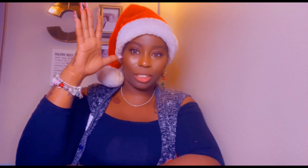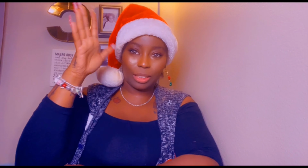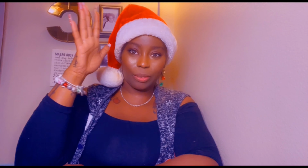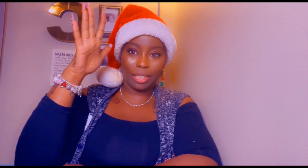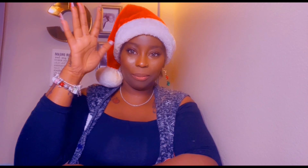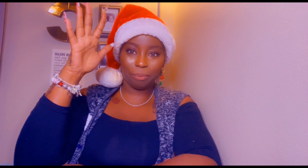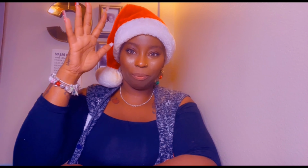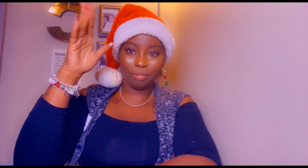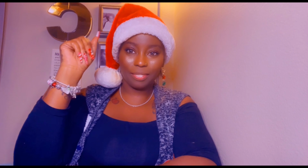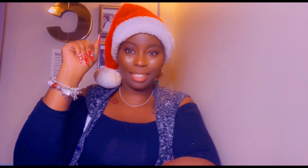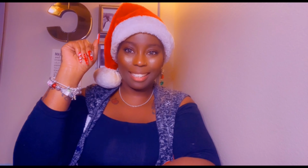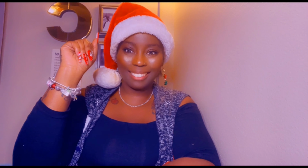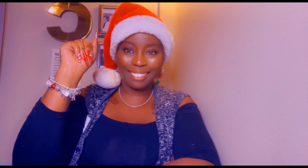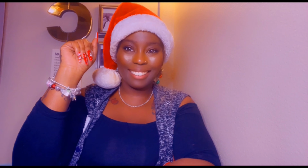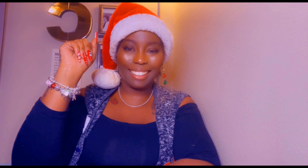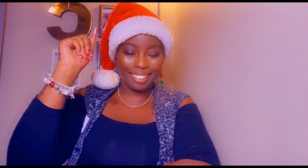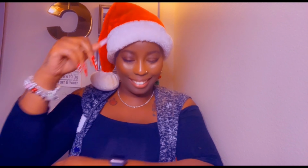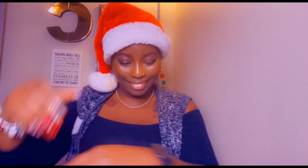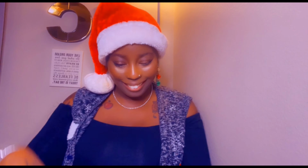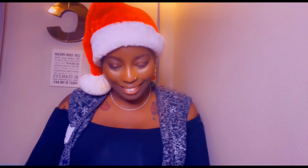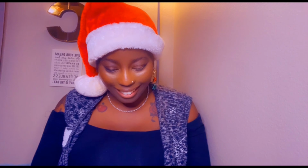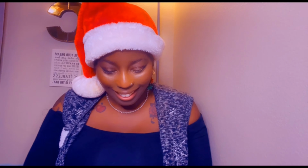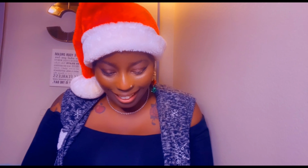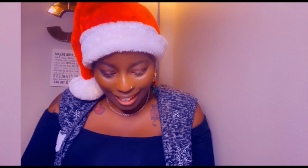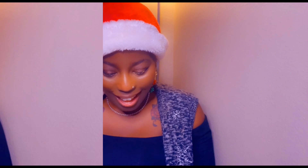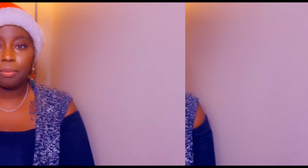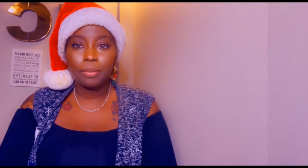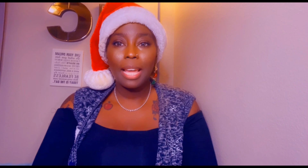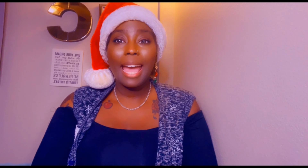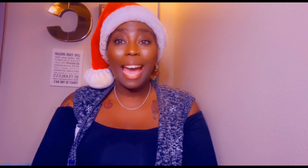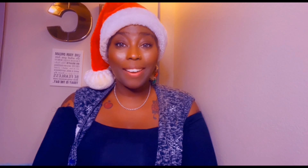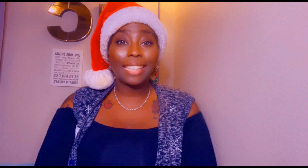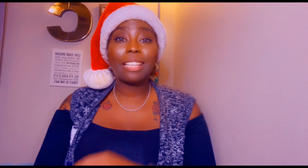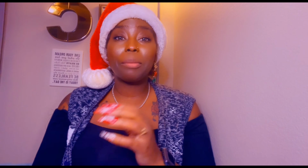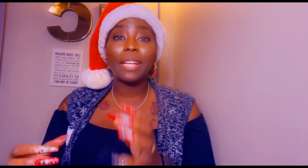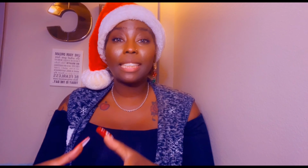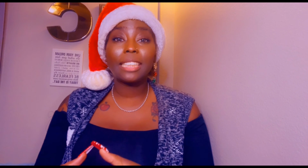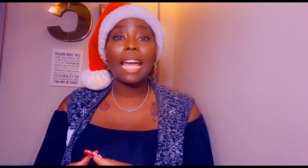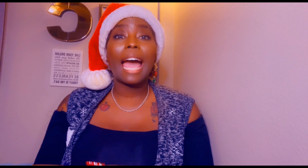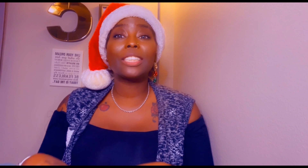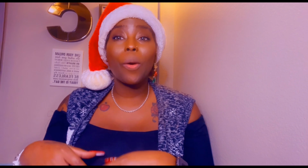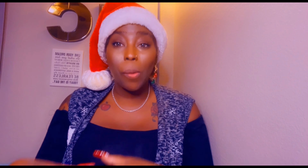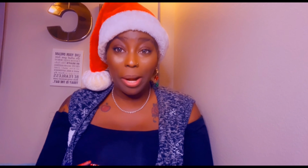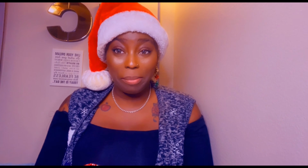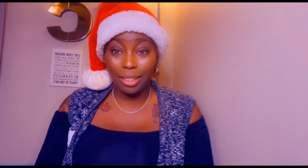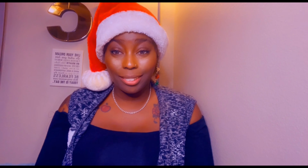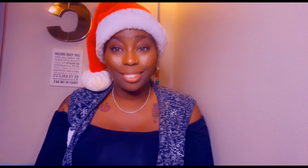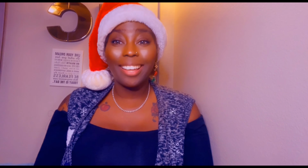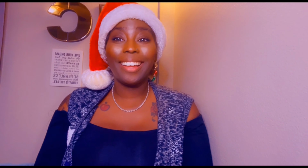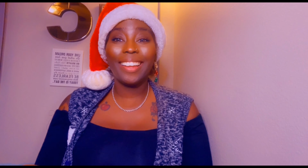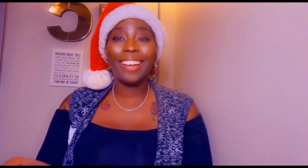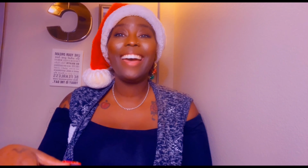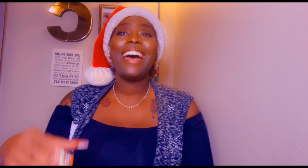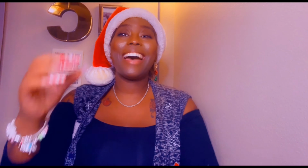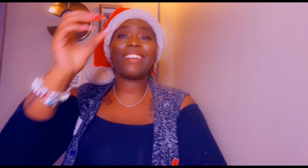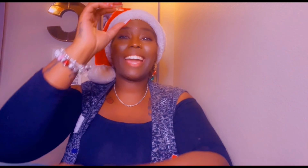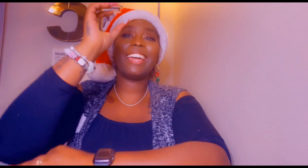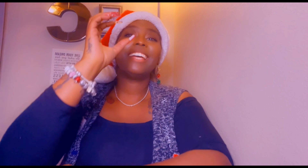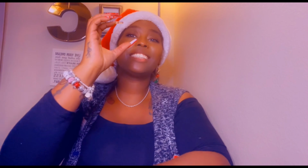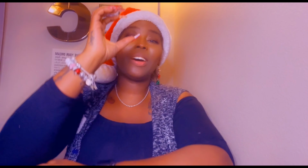tree. Good. Alright, so I'm going to teach you guys ornaments. Alright, so